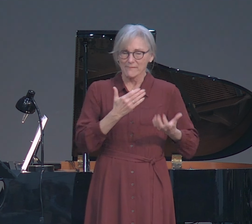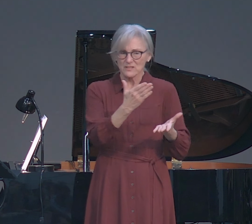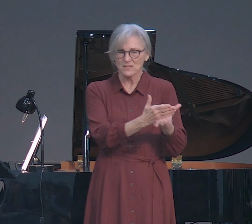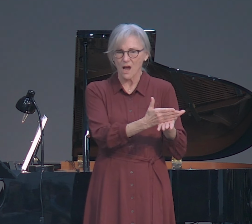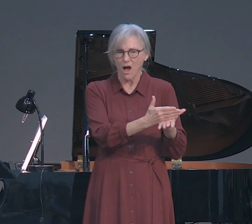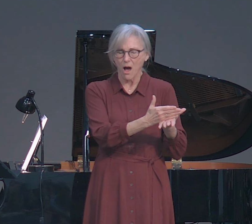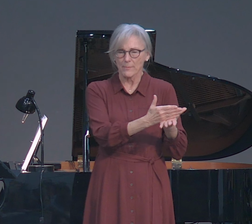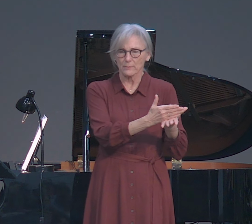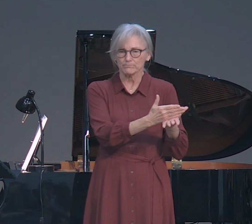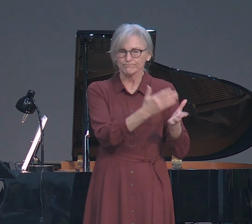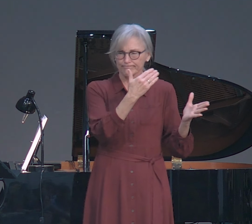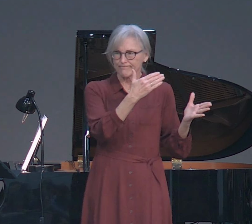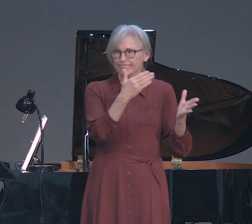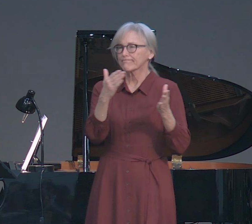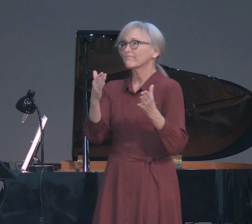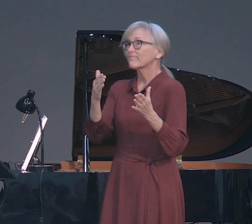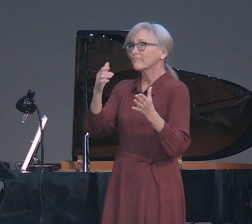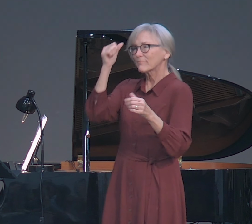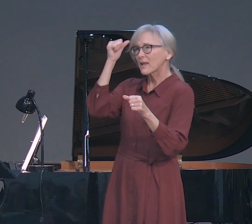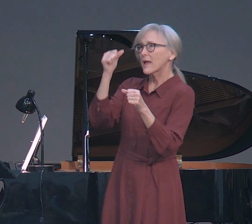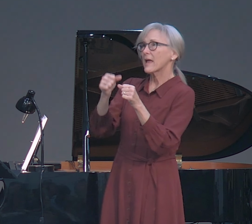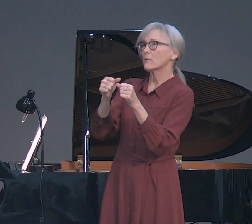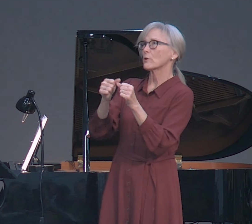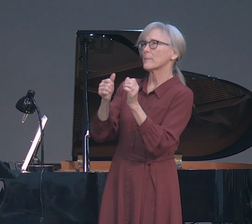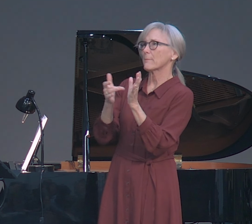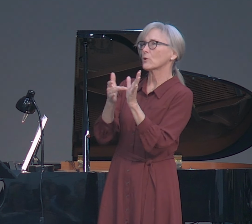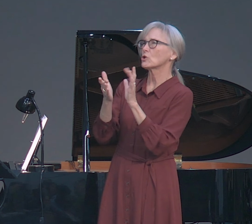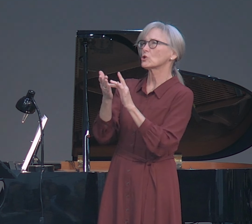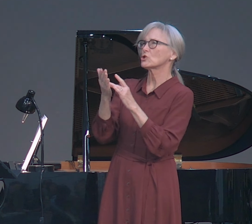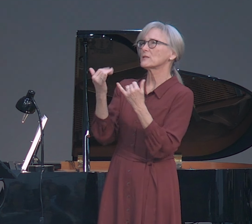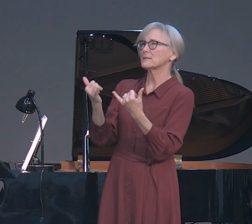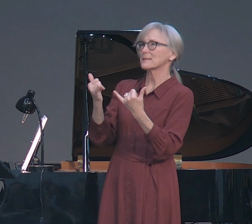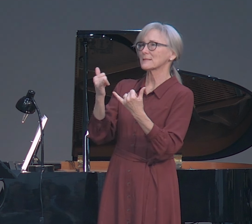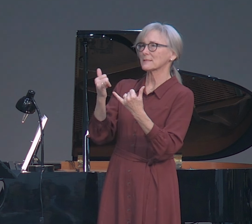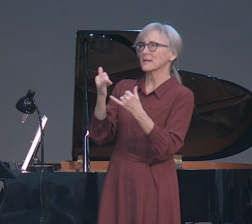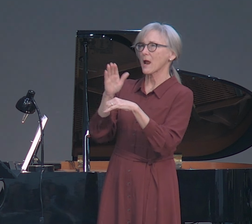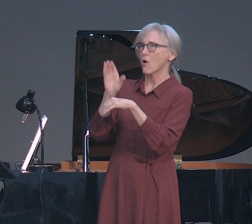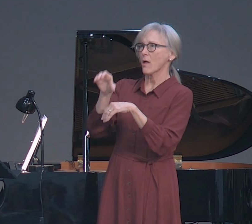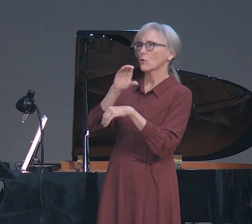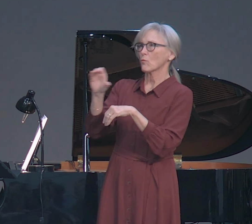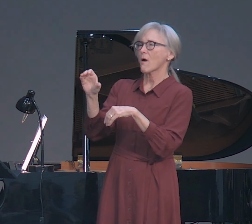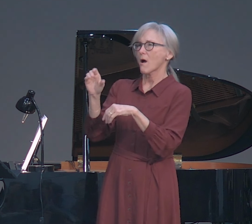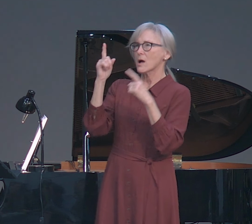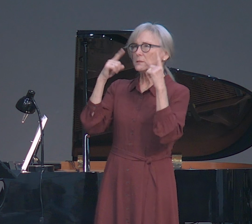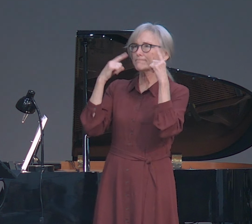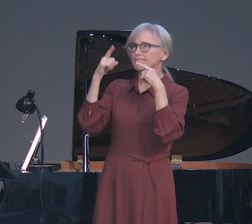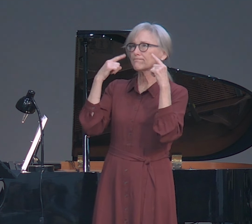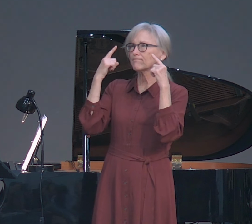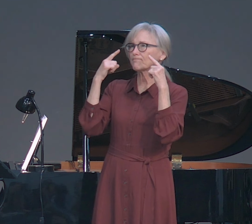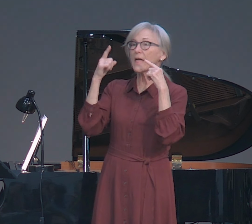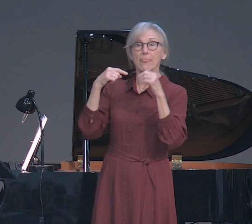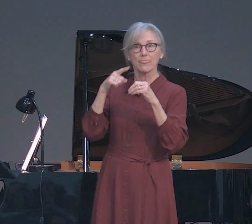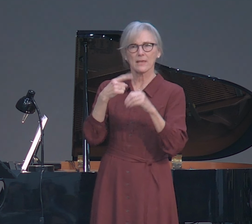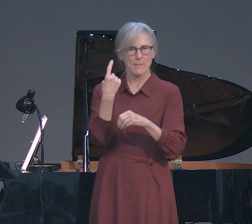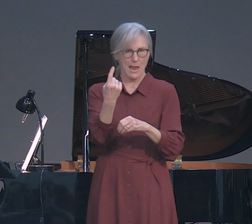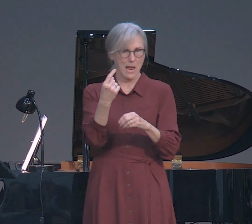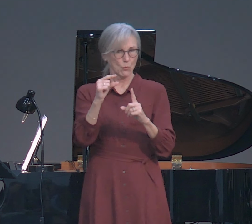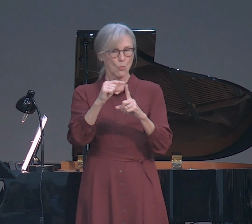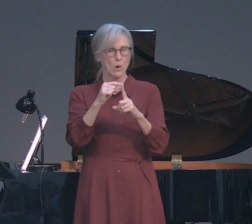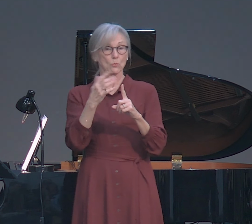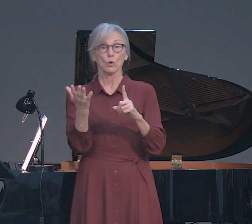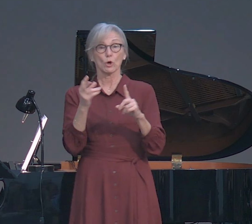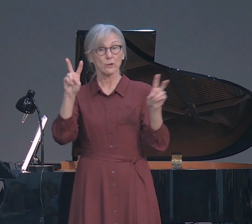this. As we remember Jesus, I want you to think about one word for a moment. One word. The word